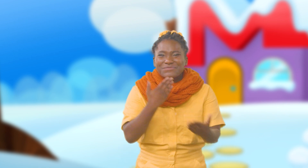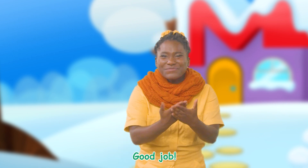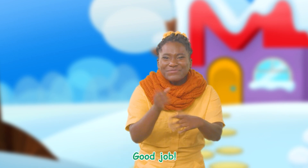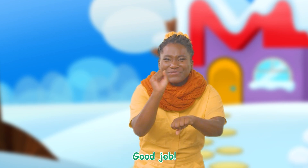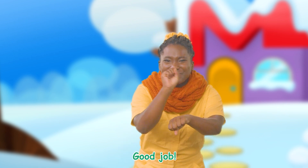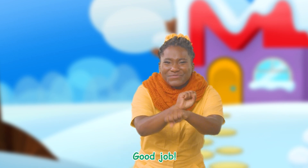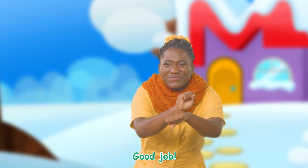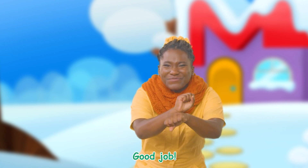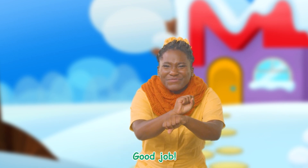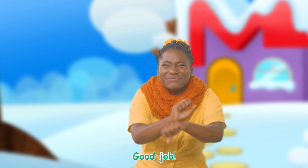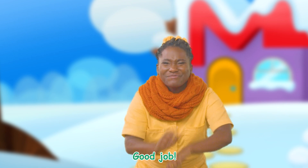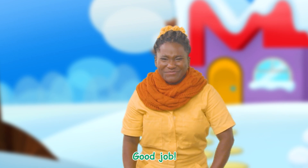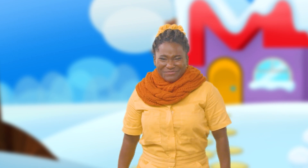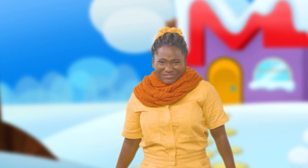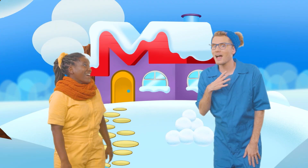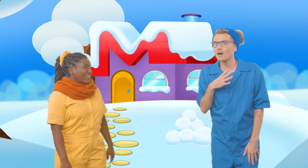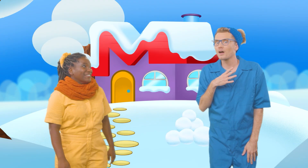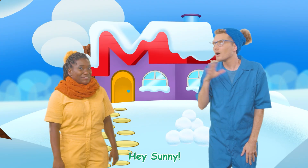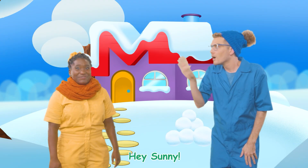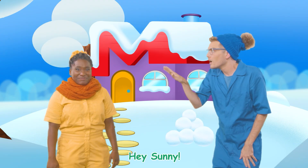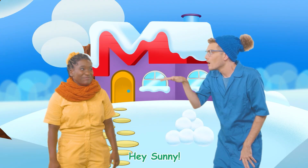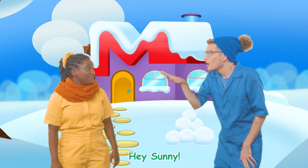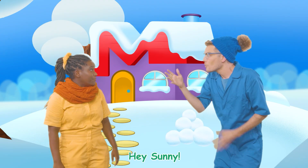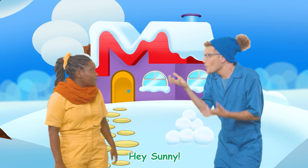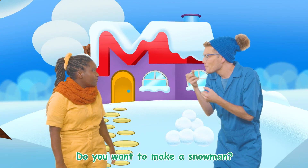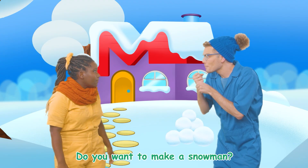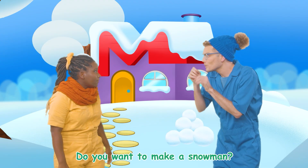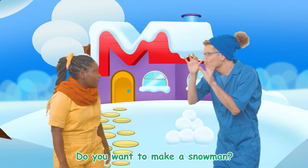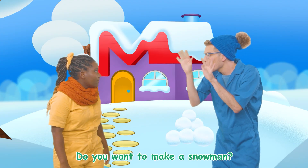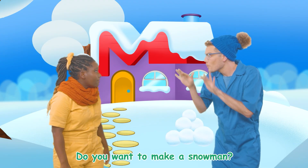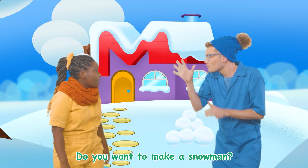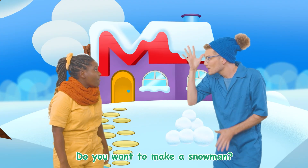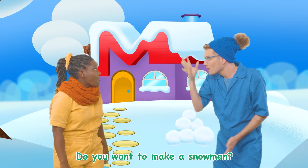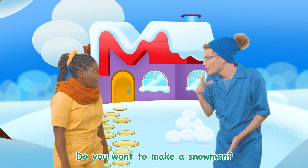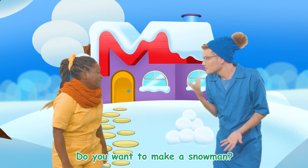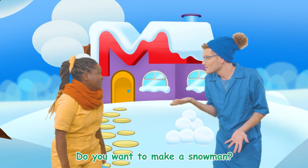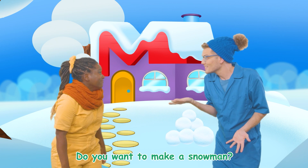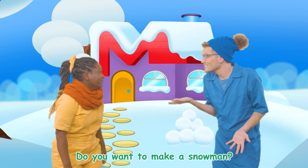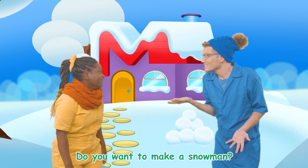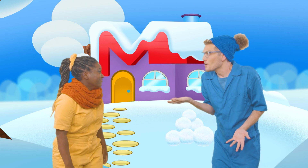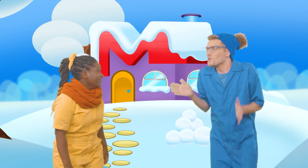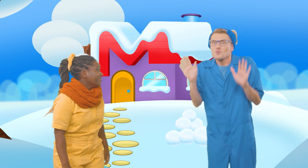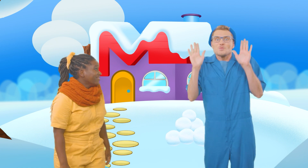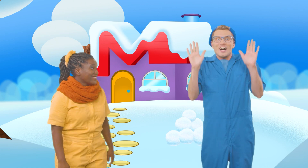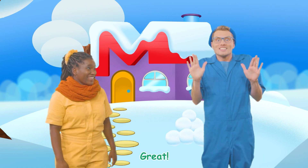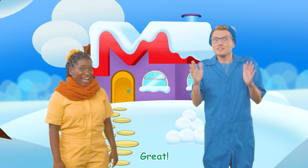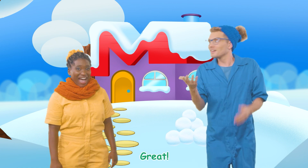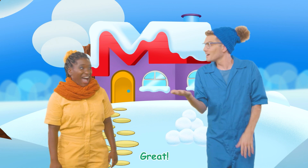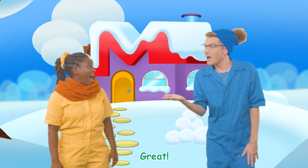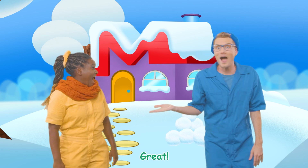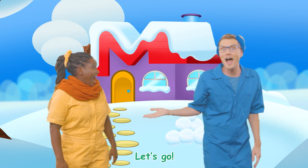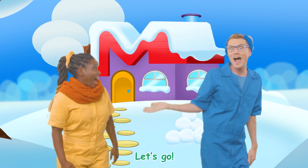Good job! Hey, Sunny, do you want to make a snowman? Yeah! Great!